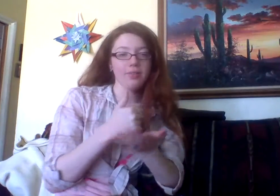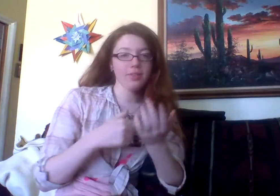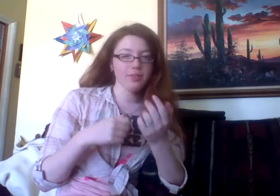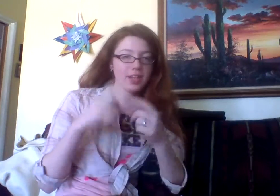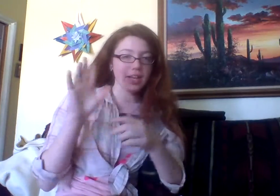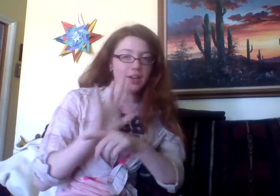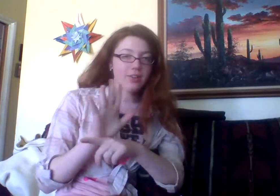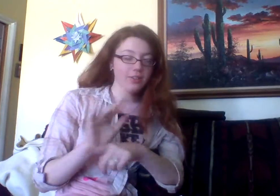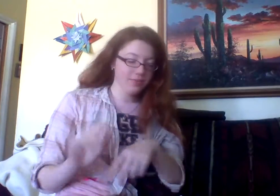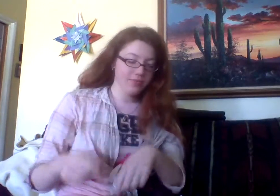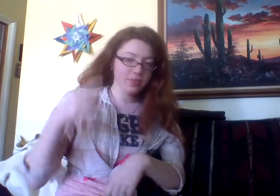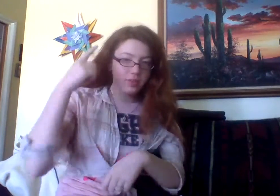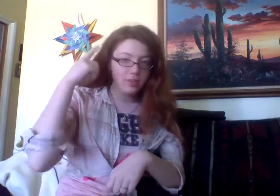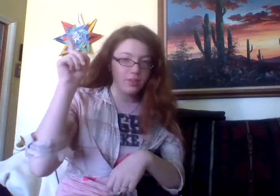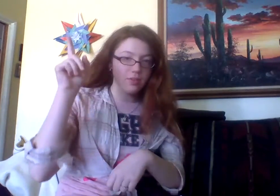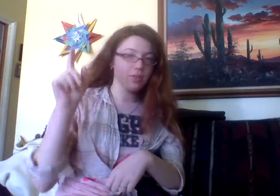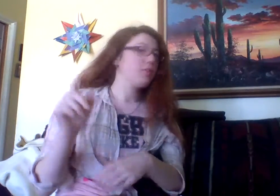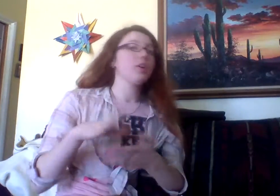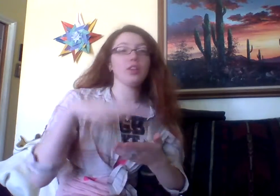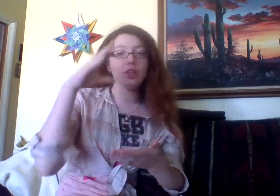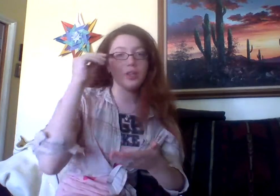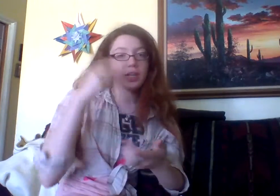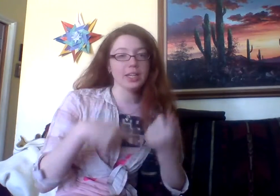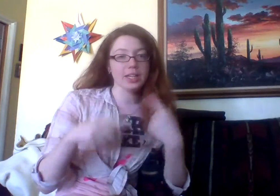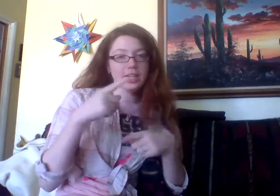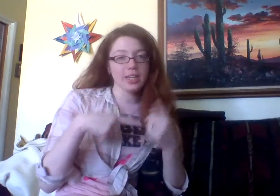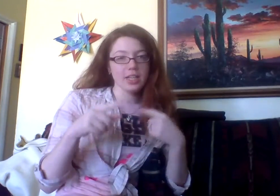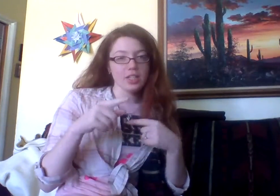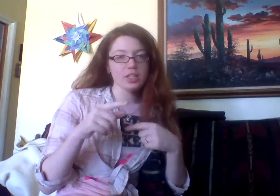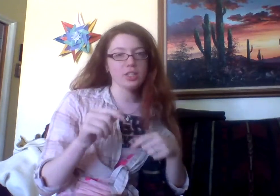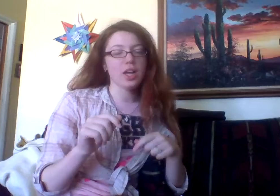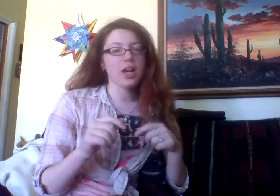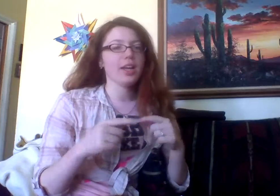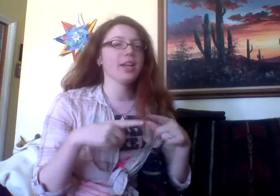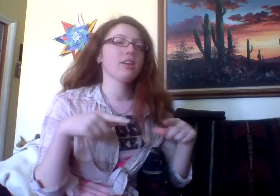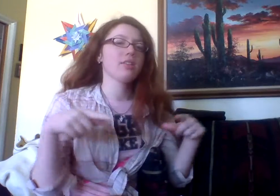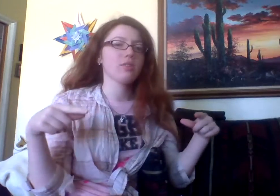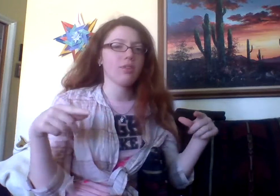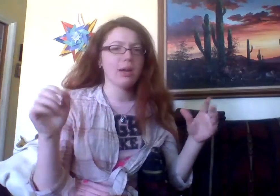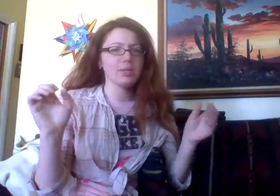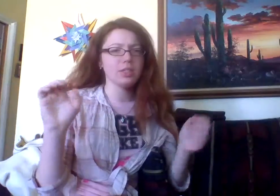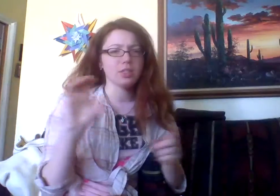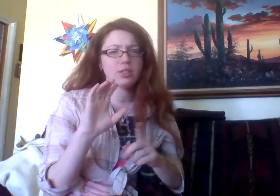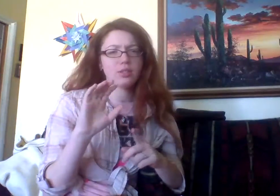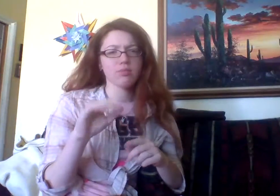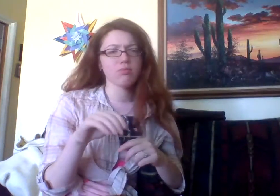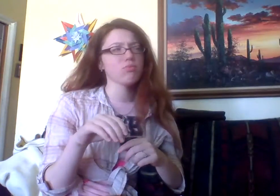helpful video for learning sign, grammar,